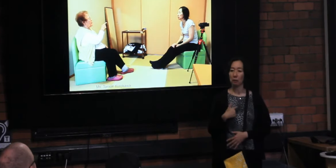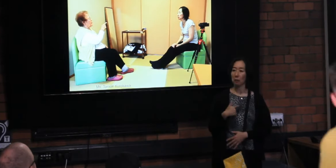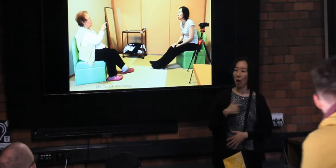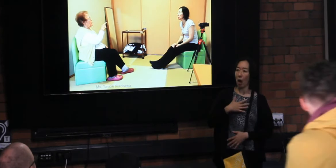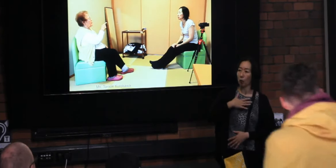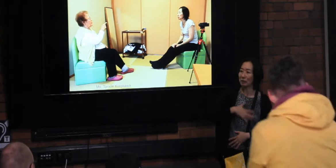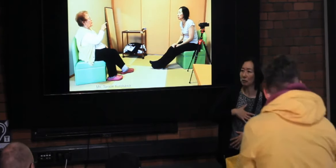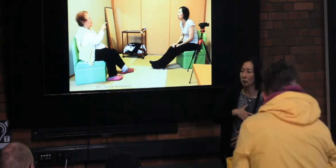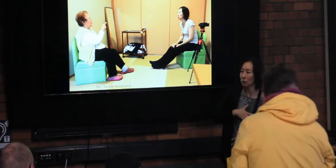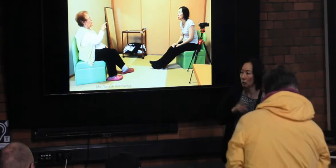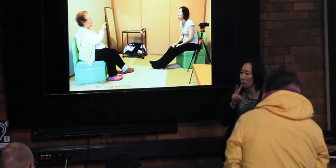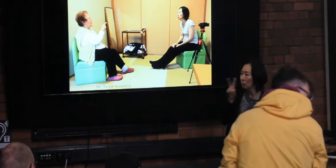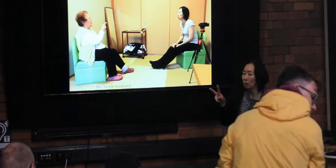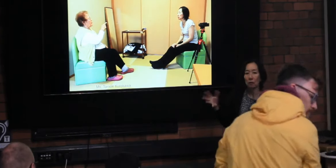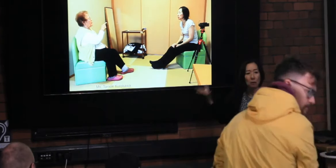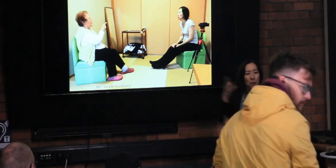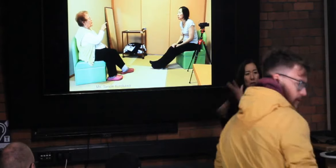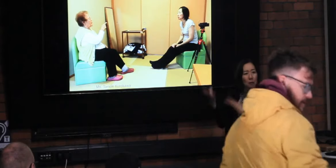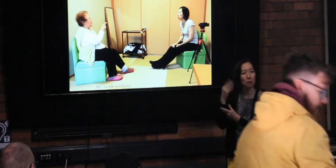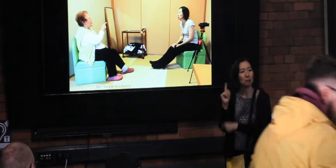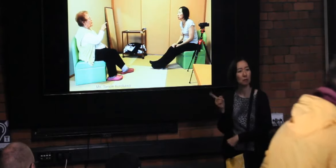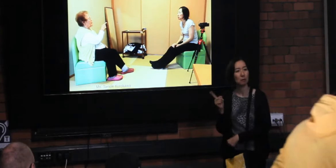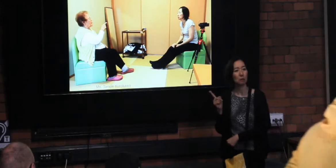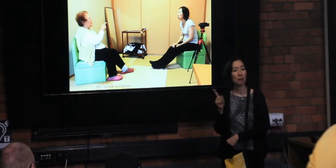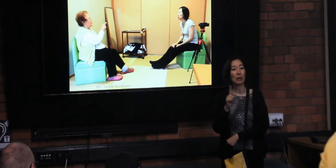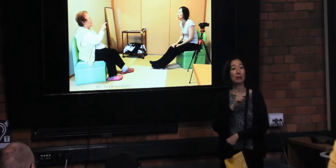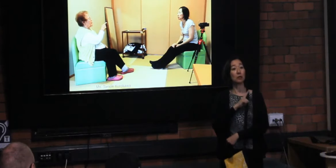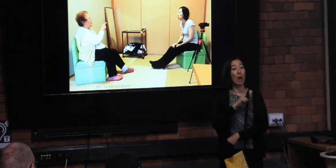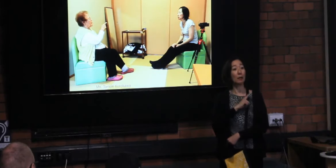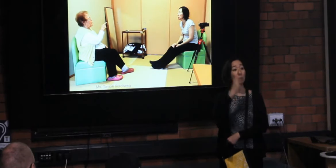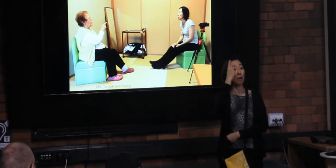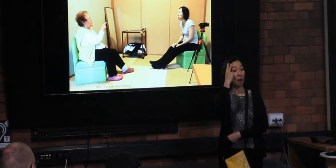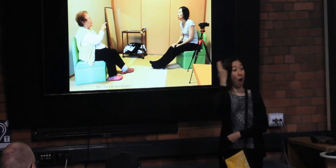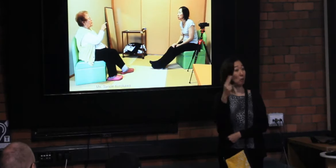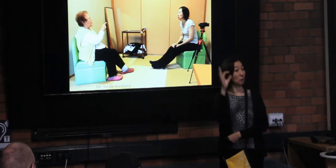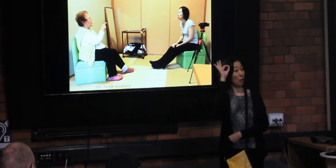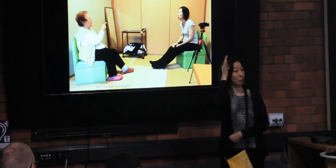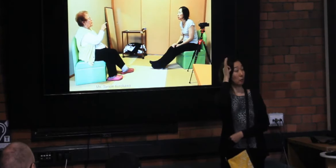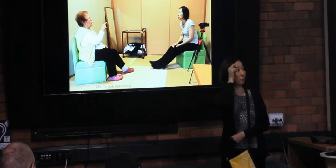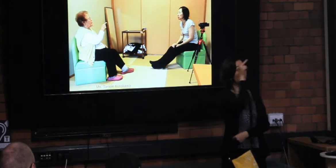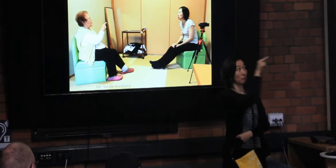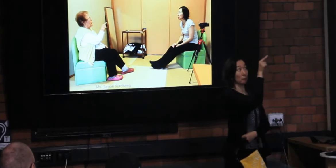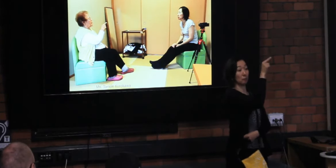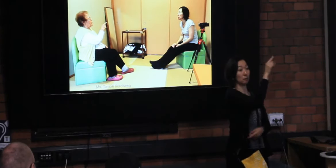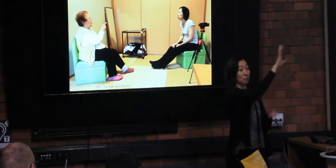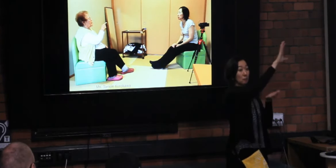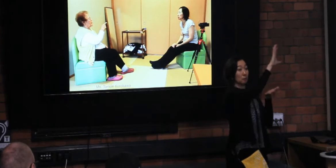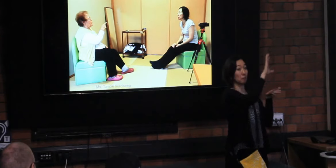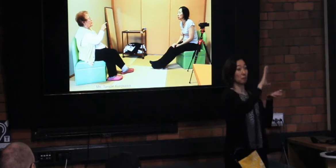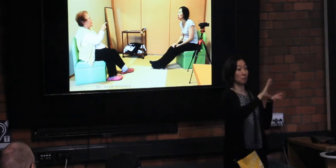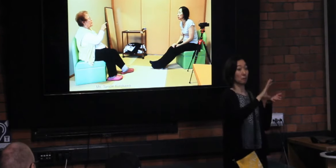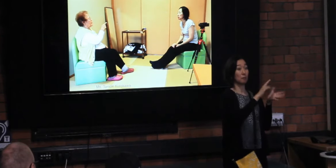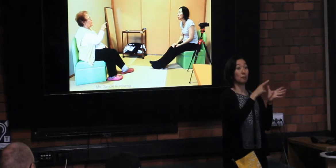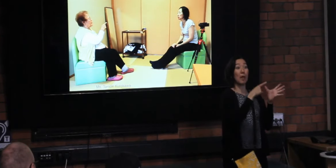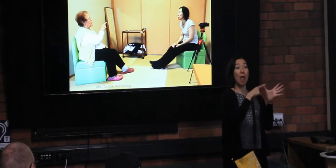perspective of deaf people at the time. And when they told me this, it struck me that I